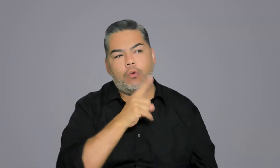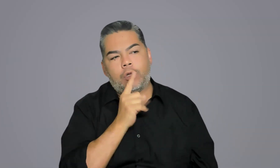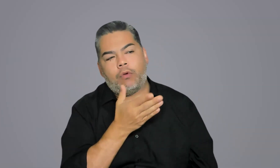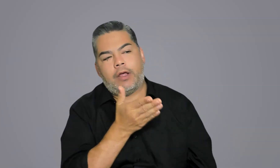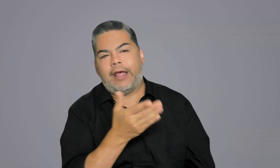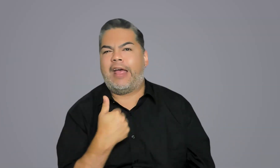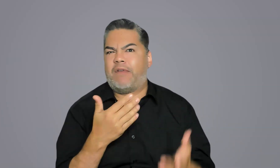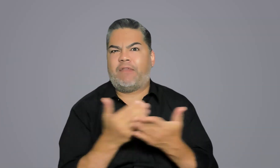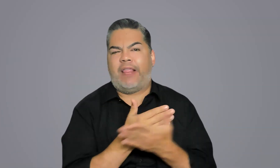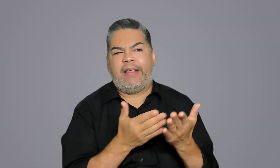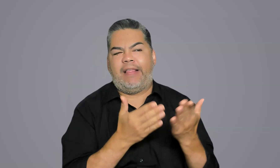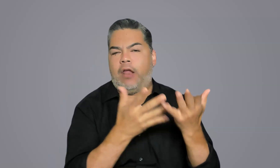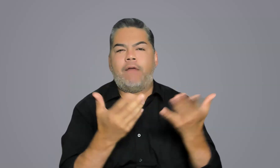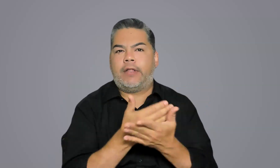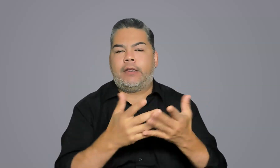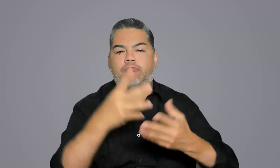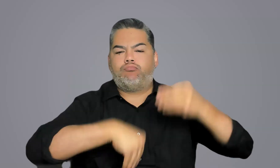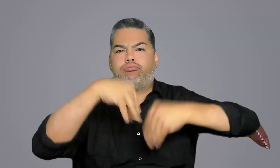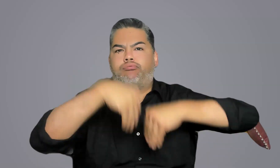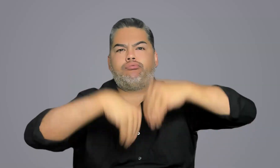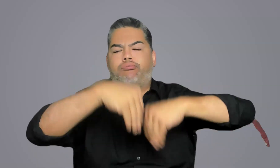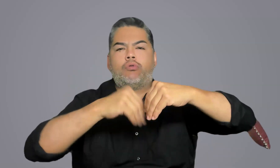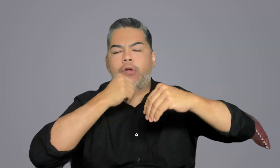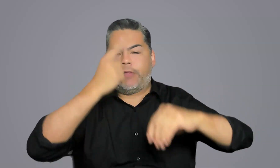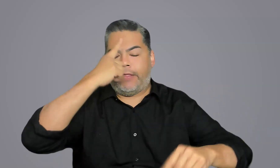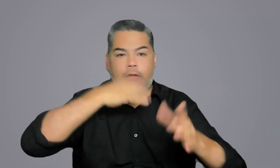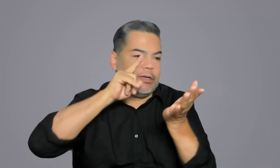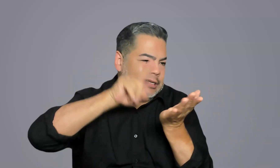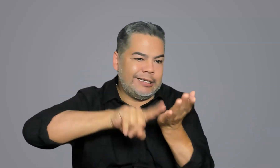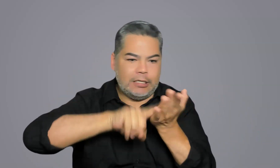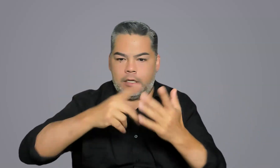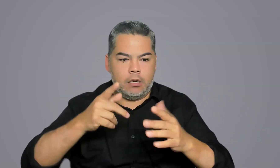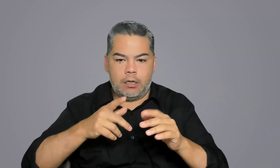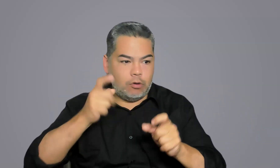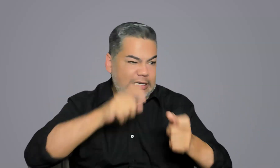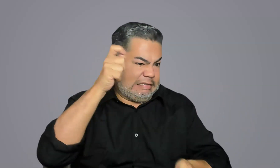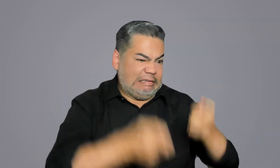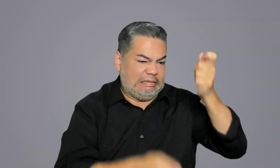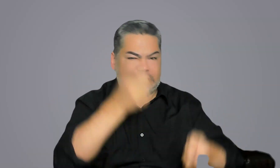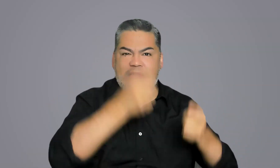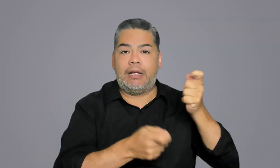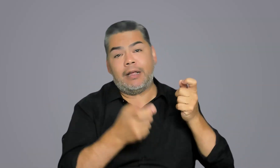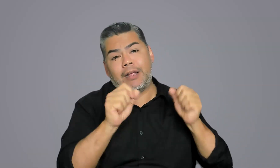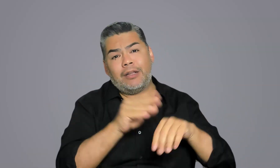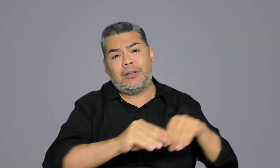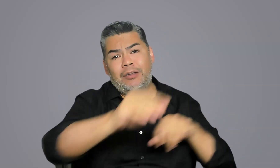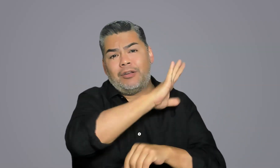built everything in, and you don't have to think about running checks at that point and making substantial changes, which might disrupt what you'd